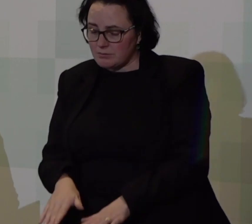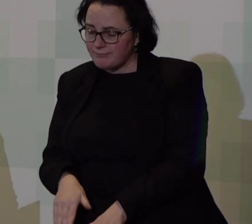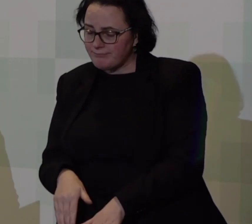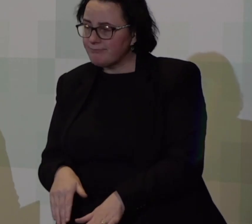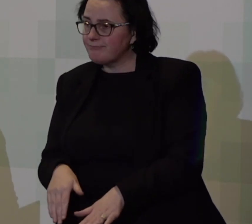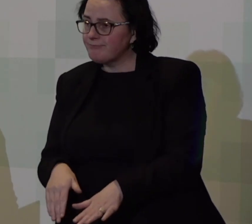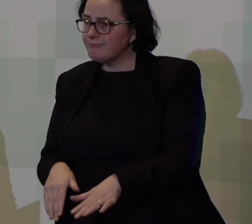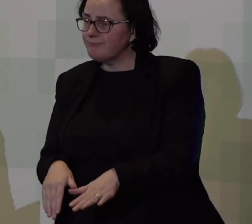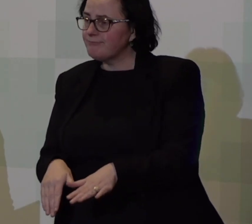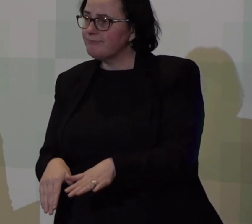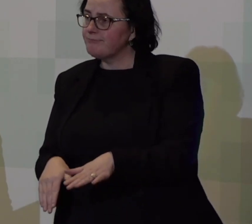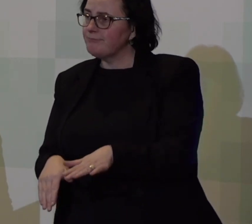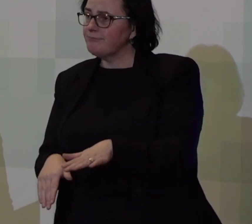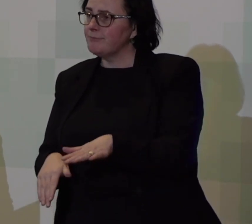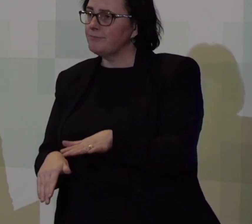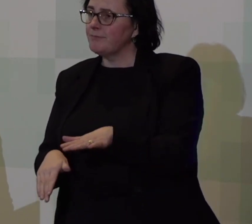emergence of other